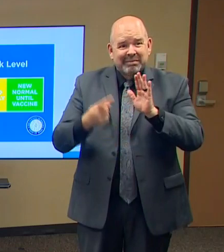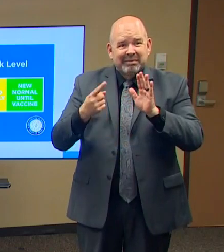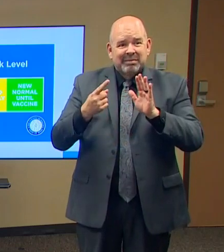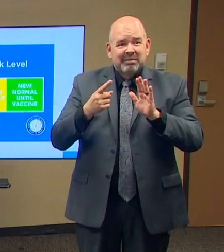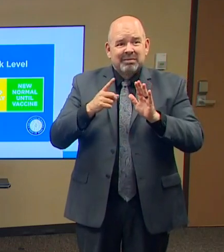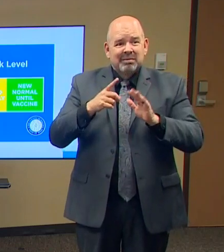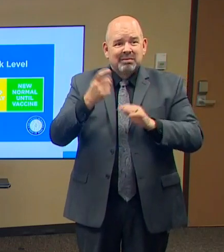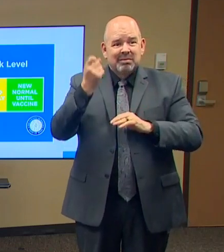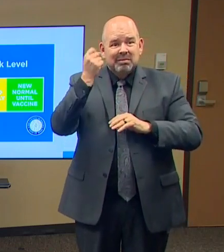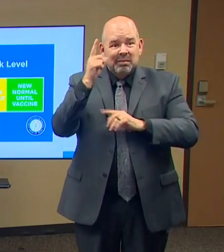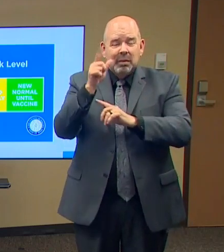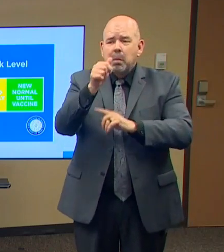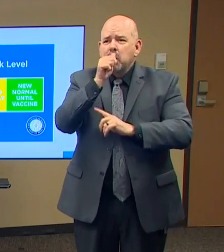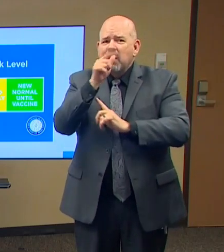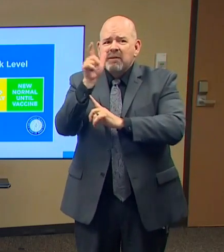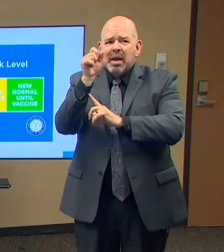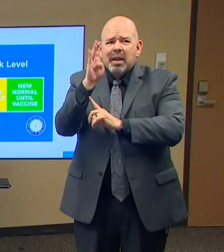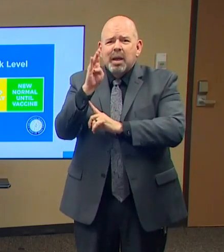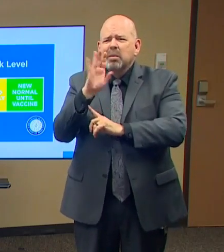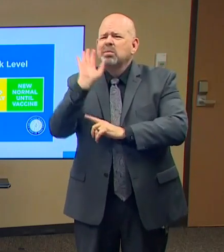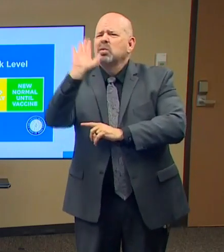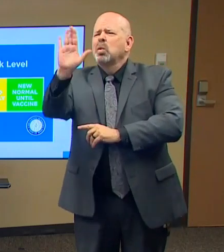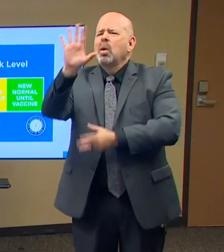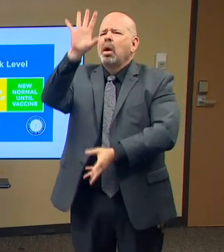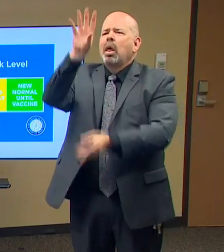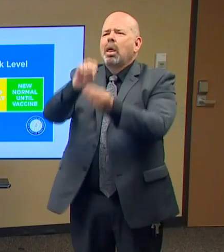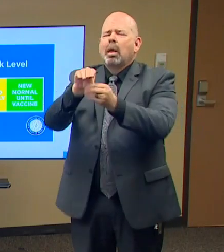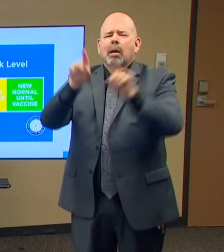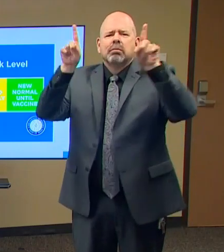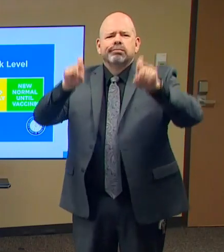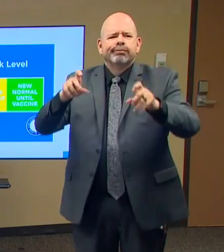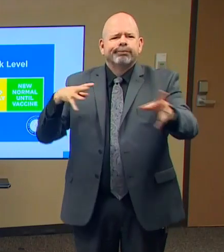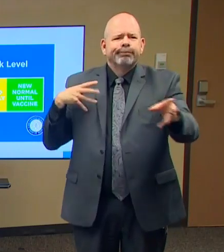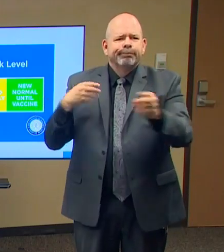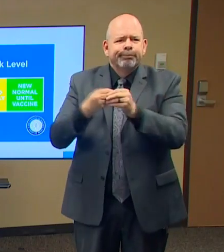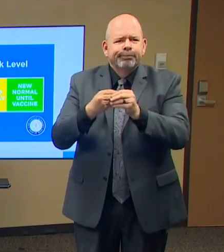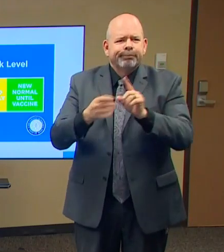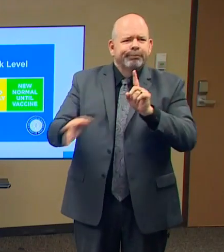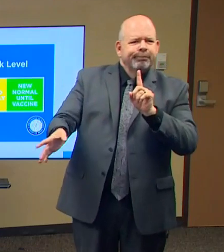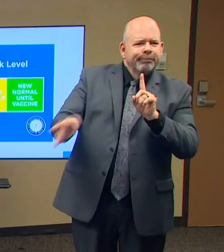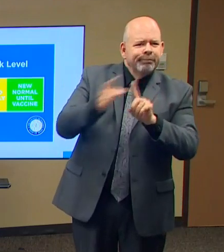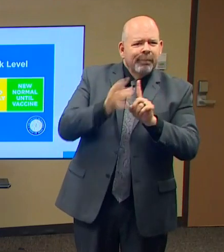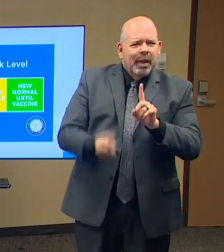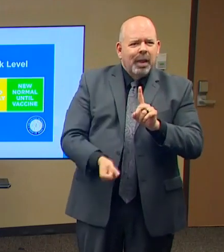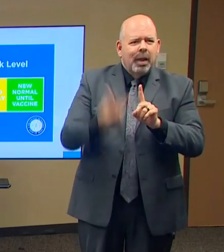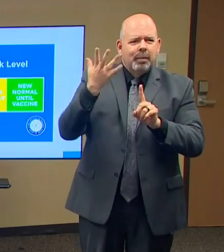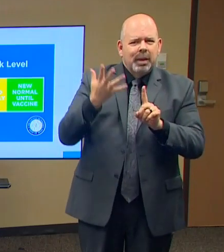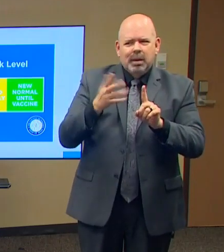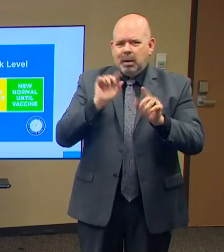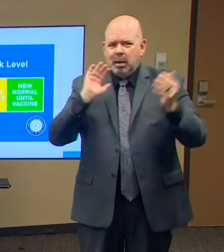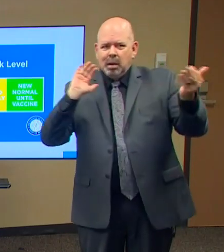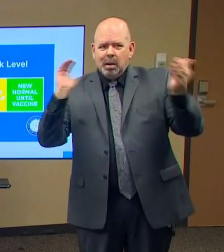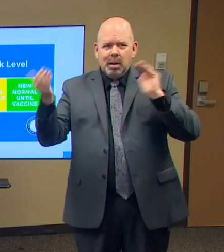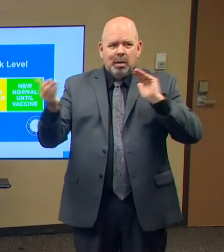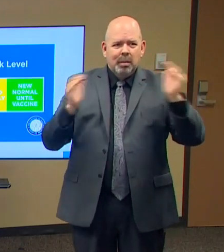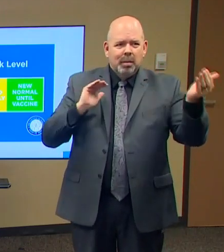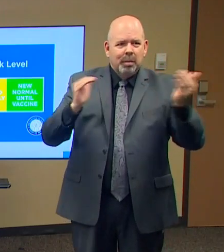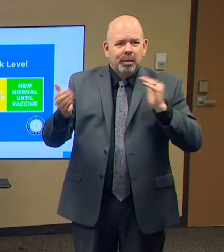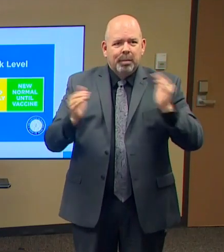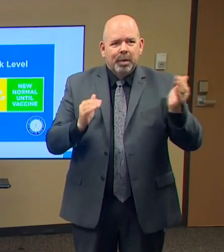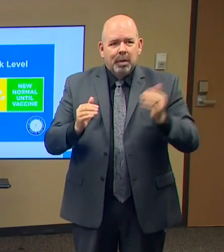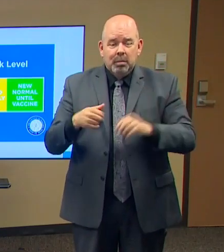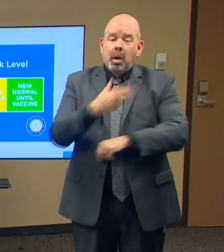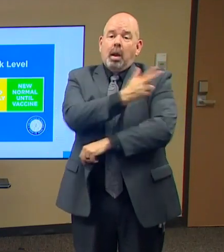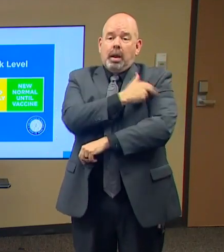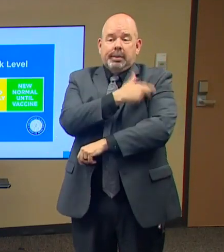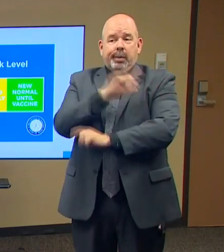all the tests that are being done by all the private sector providers and those. But so that's why the best numbers that we have for that are with the hospitals.